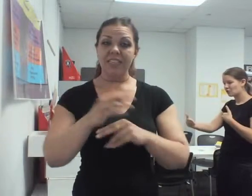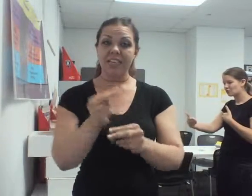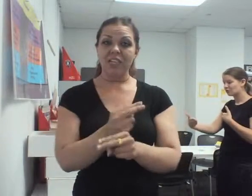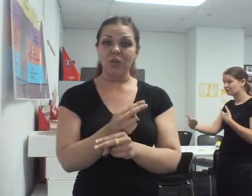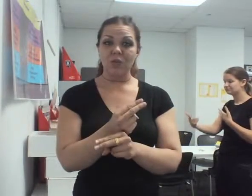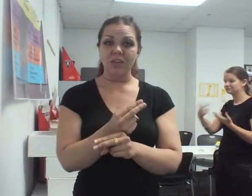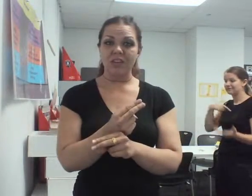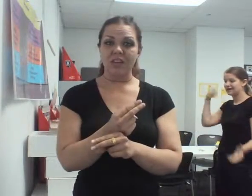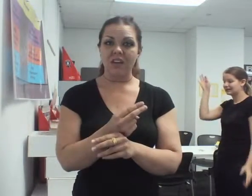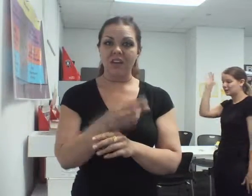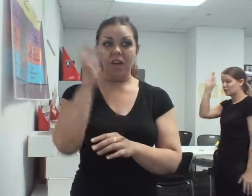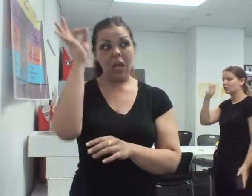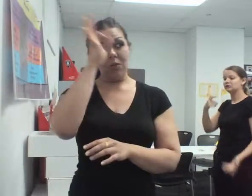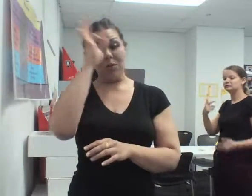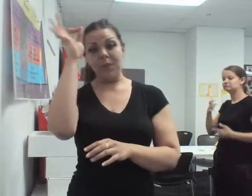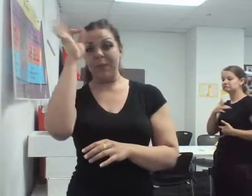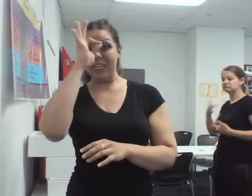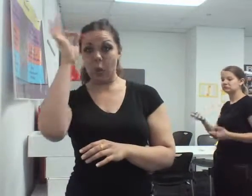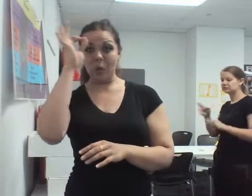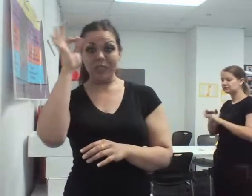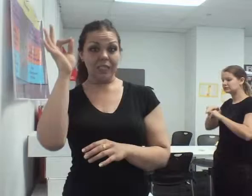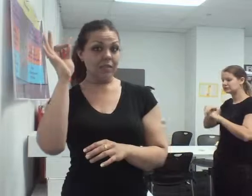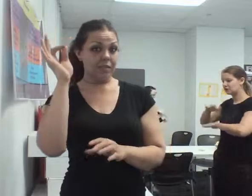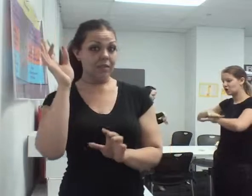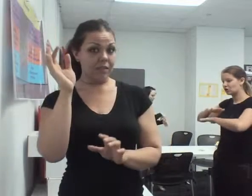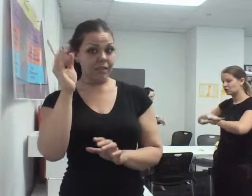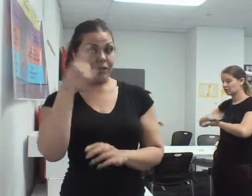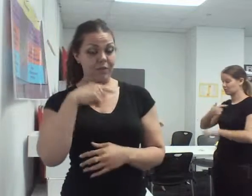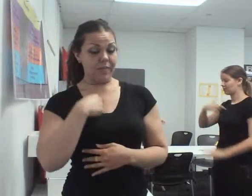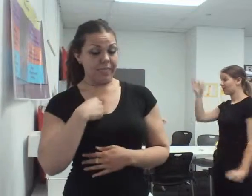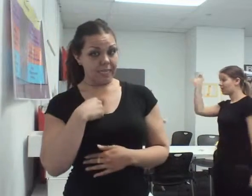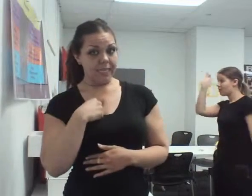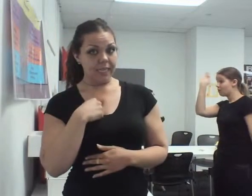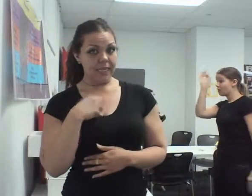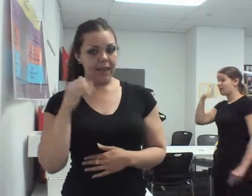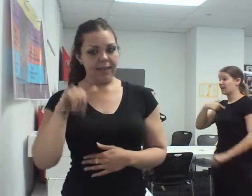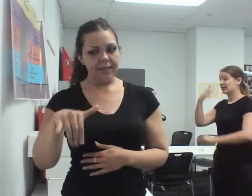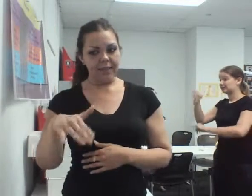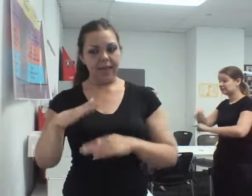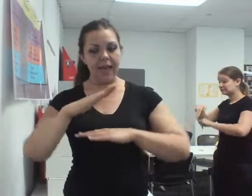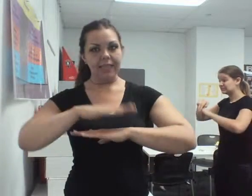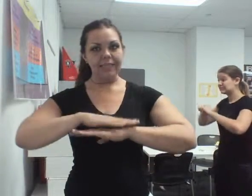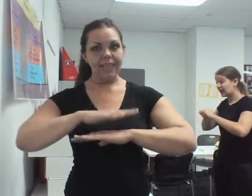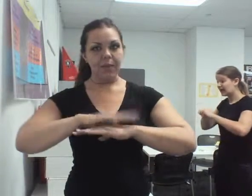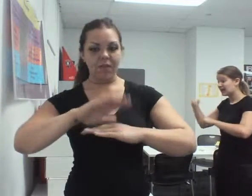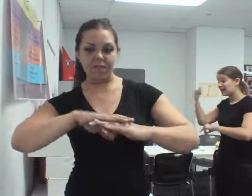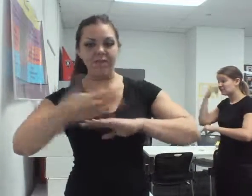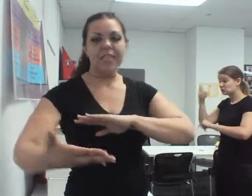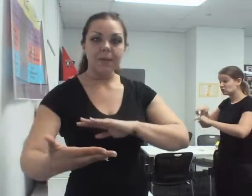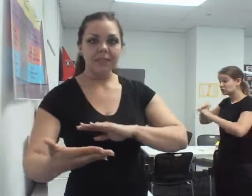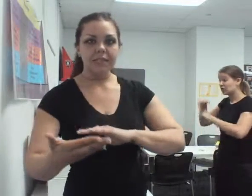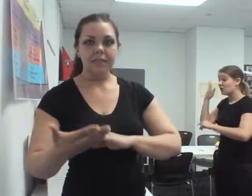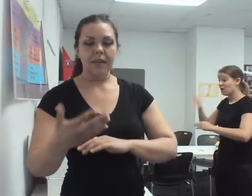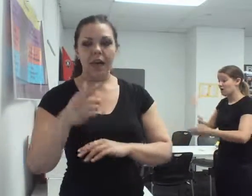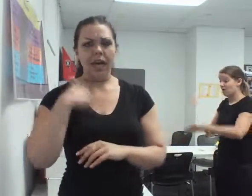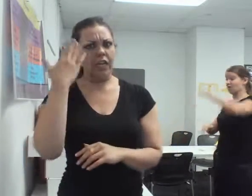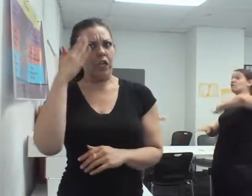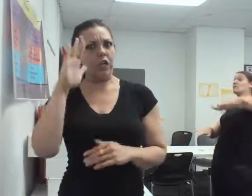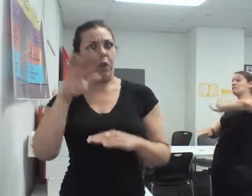Unbeknownst, I sit on tables all the time. Unbeknownst to me, that table flipped. I didn't know that it flipped. The whole top